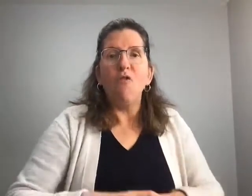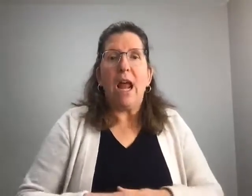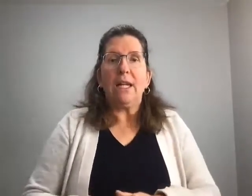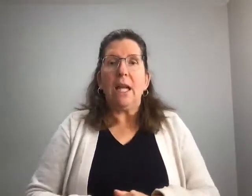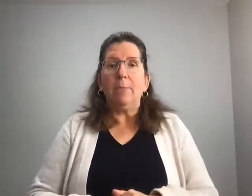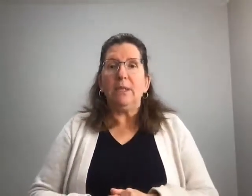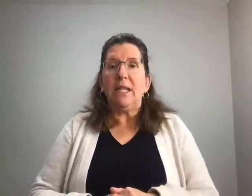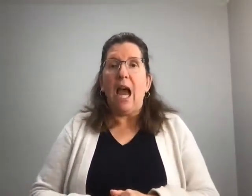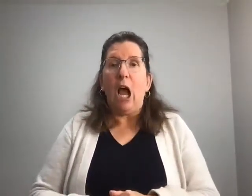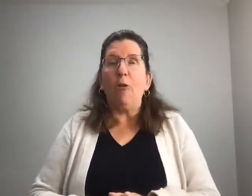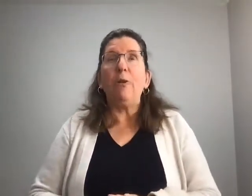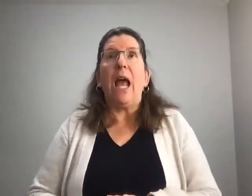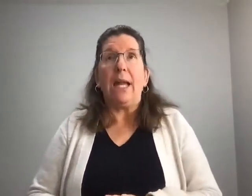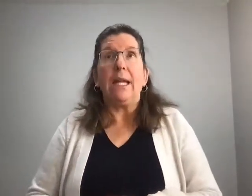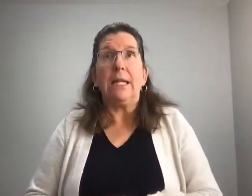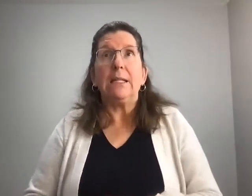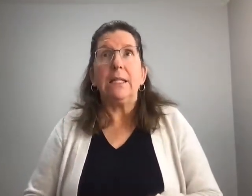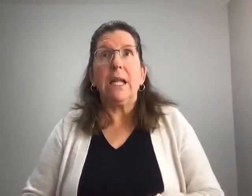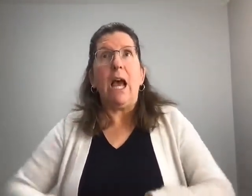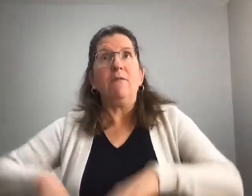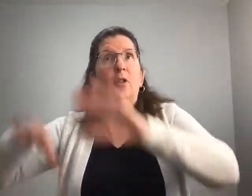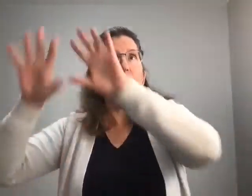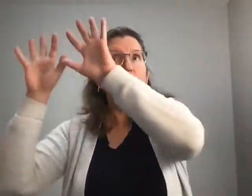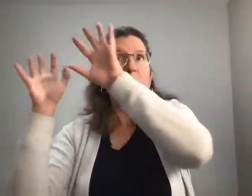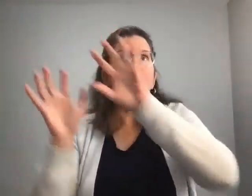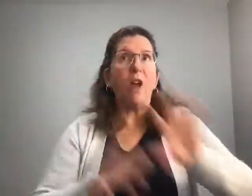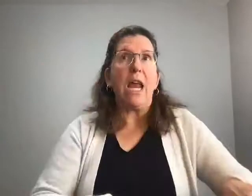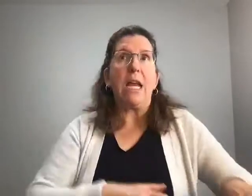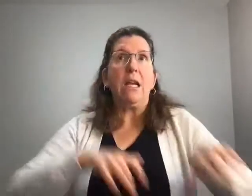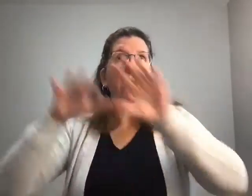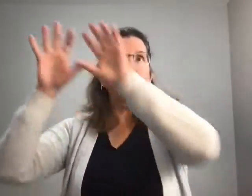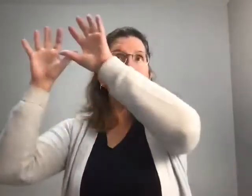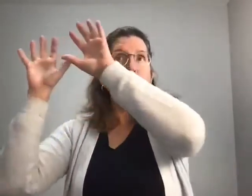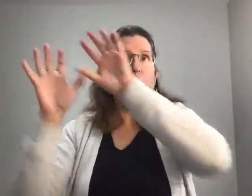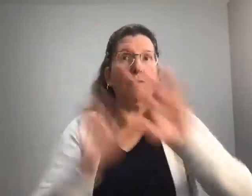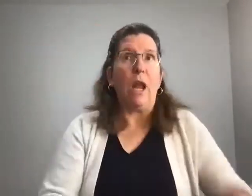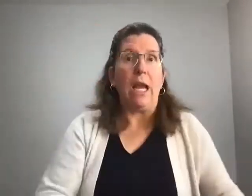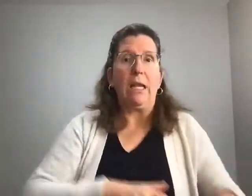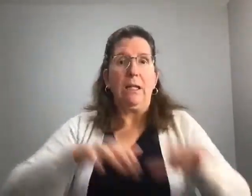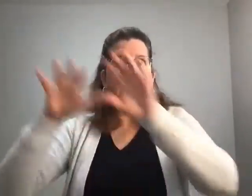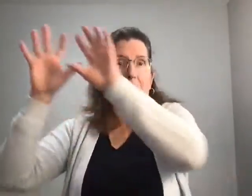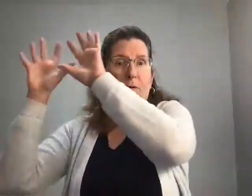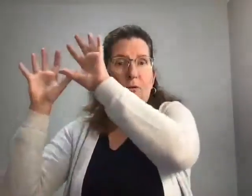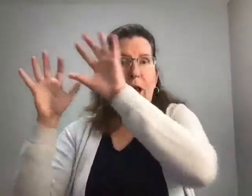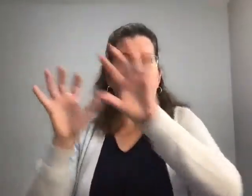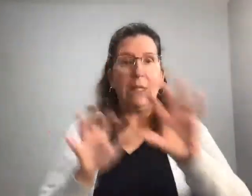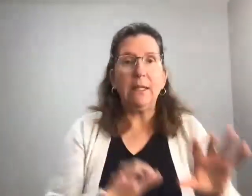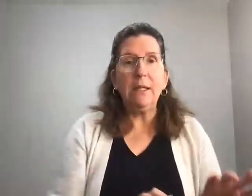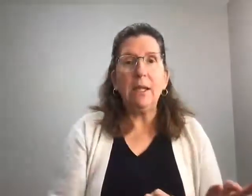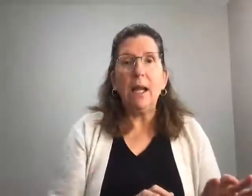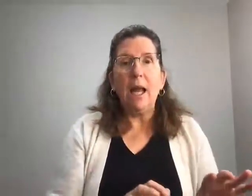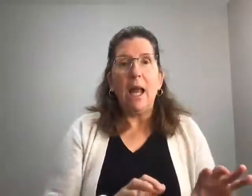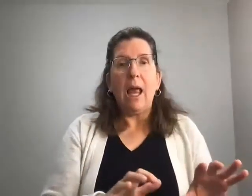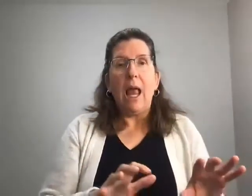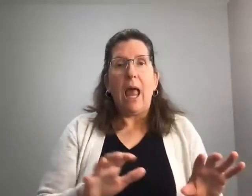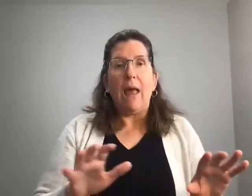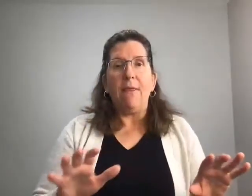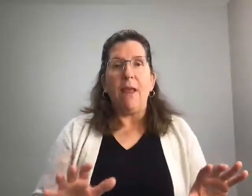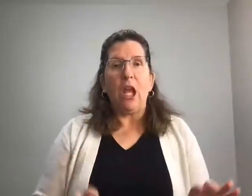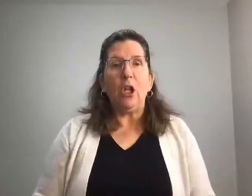Rain comes down, and it is enough. So we have rain, rain, rain. And then you